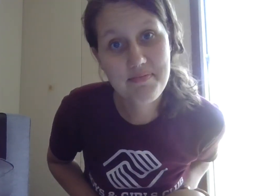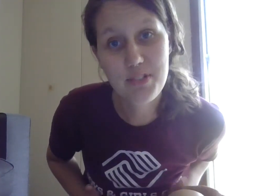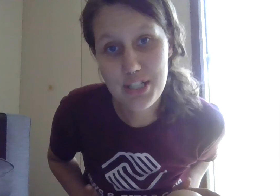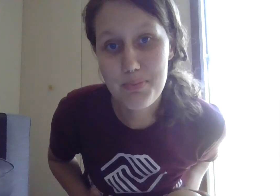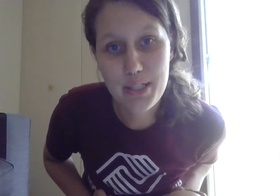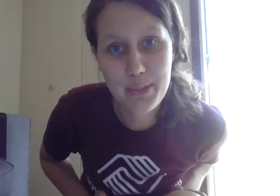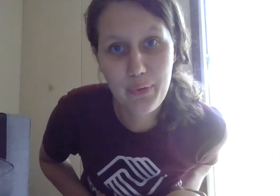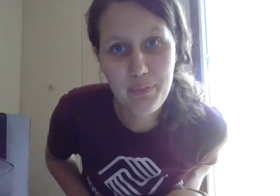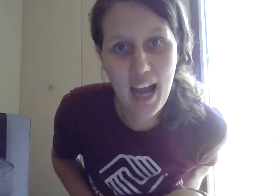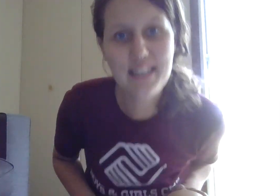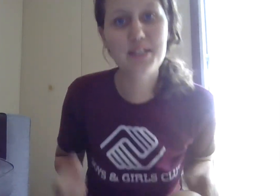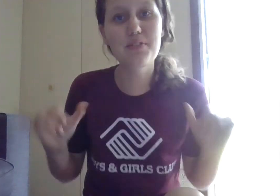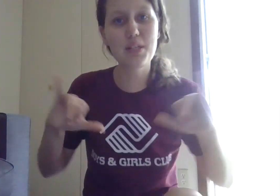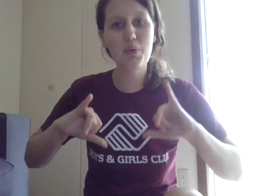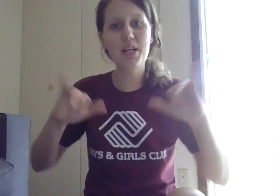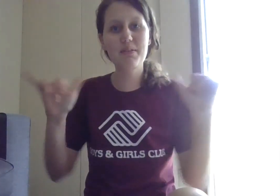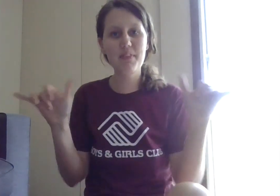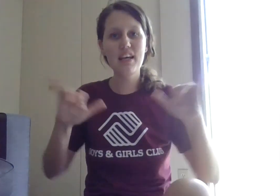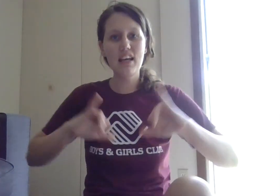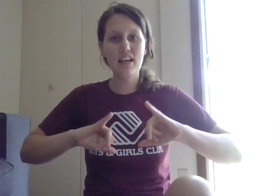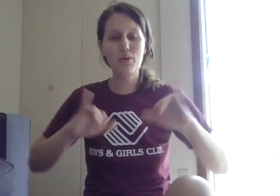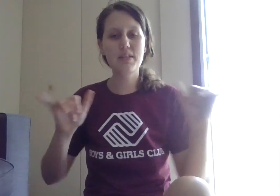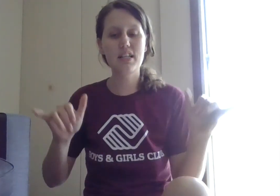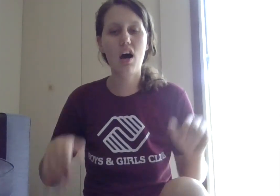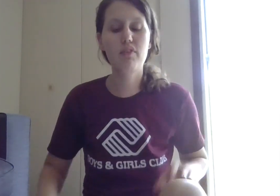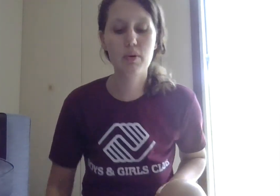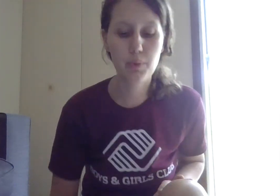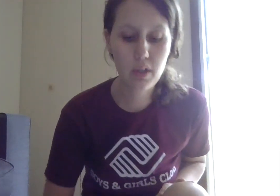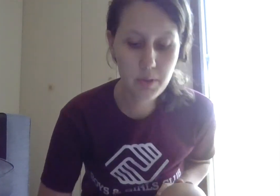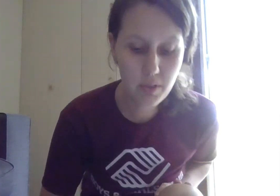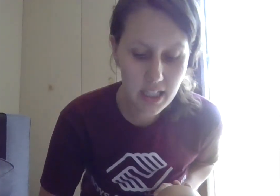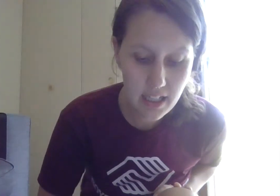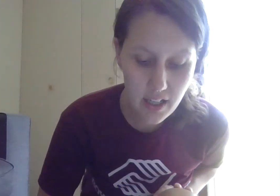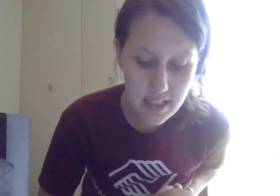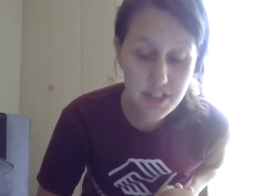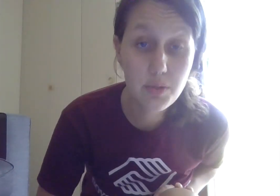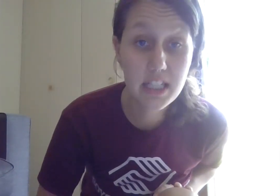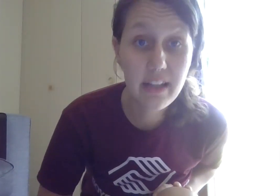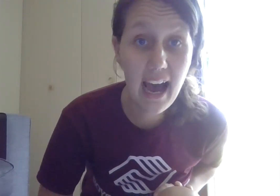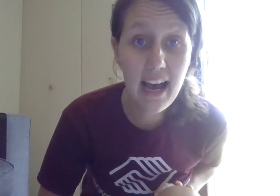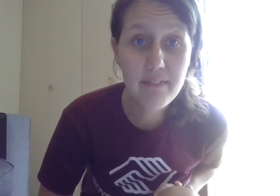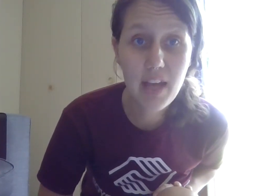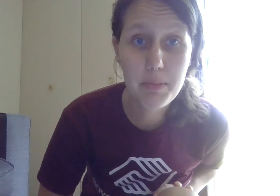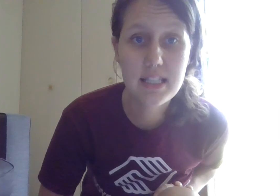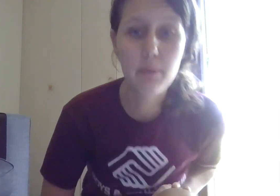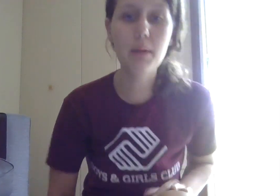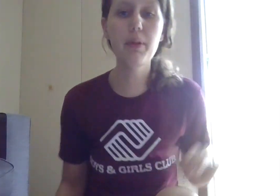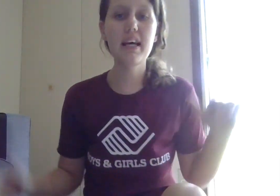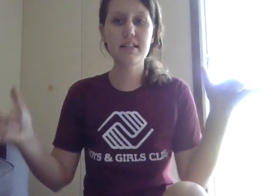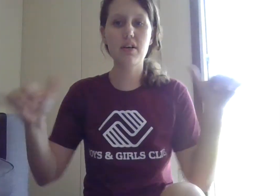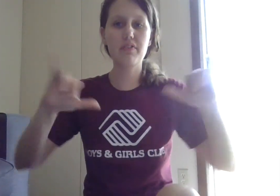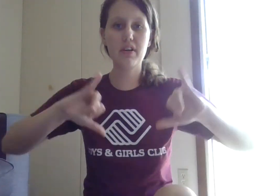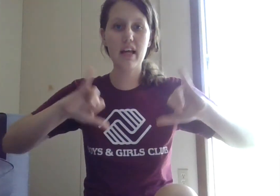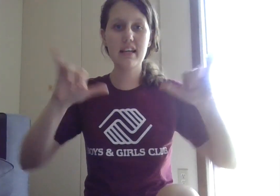which is pretty cool, right? So if someone who is a nonverbal communicator is doing that, that means they want to play. So if they're like